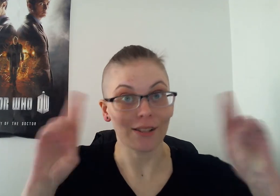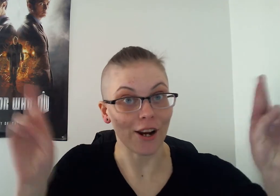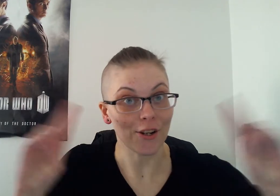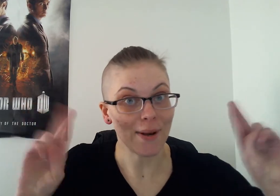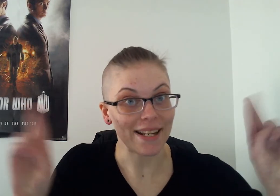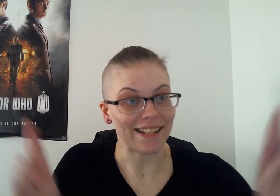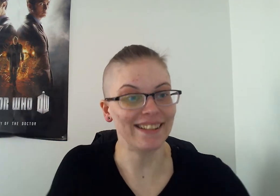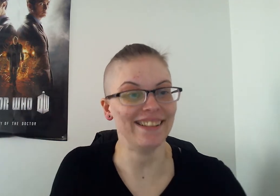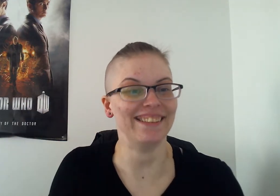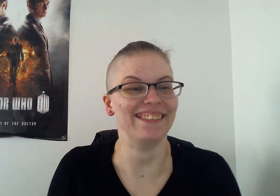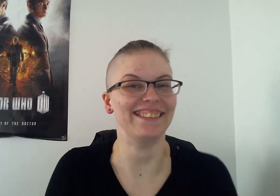you ready?